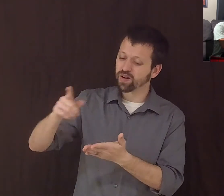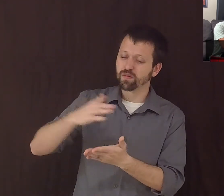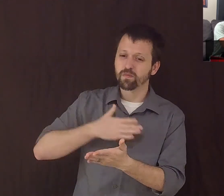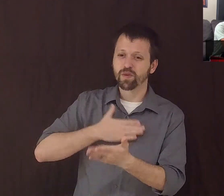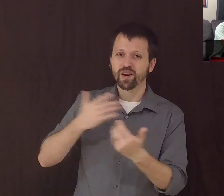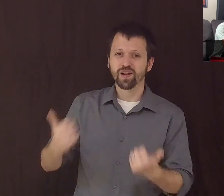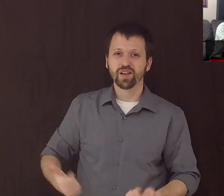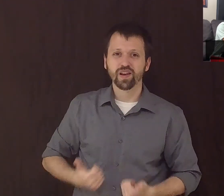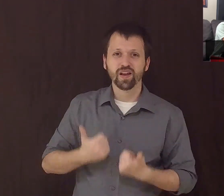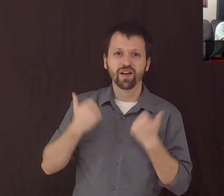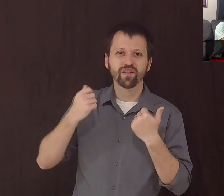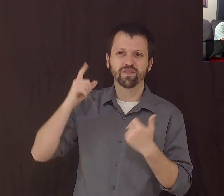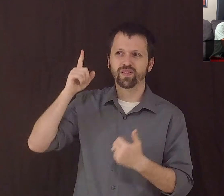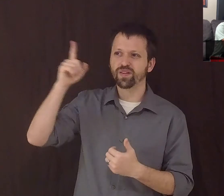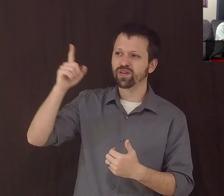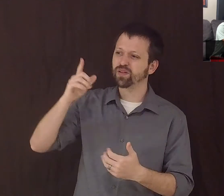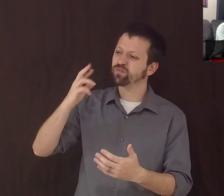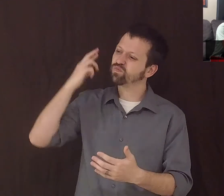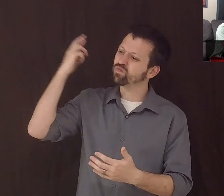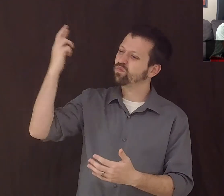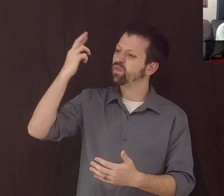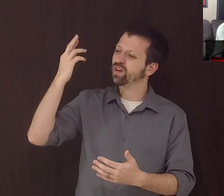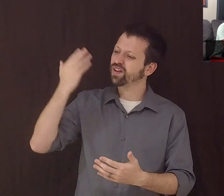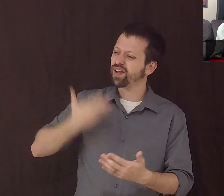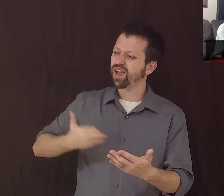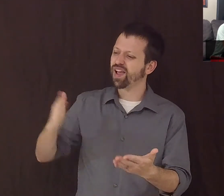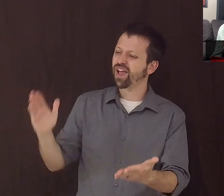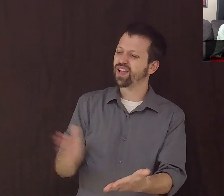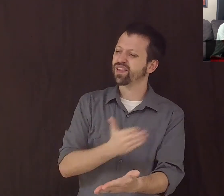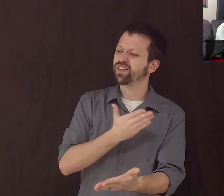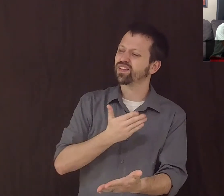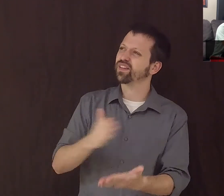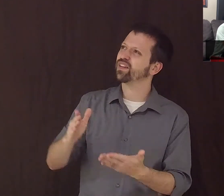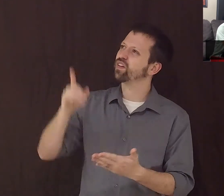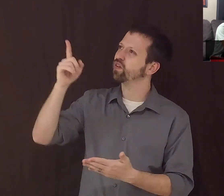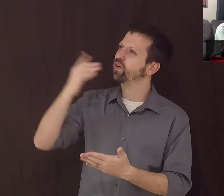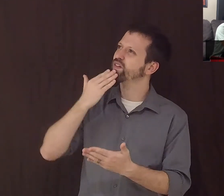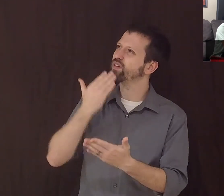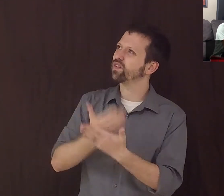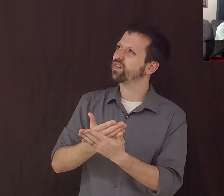life, oh, he is my song. 'Cause you are good.